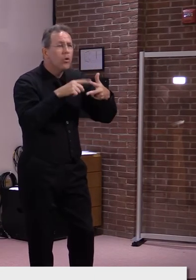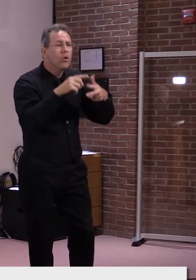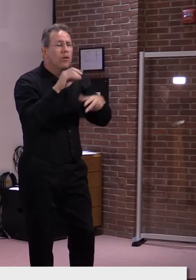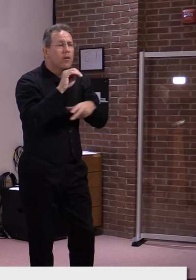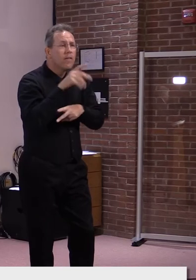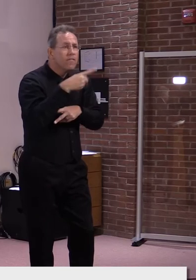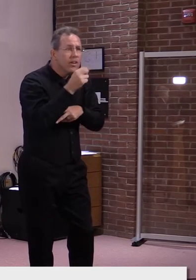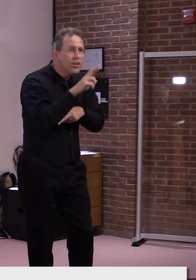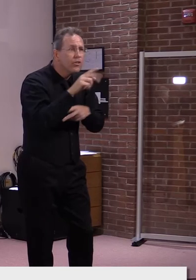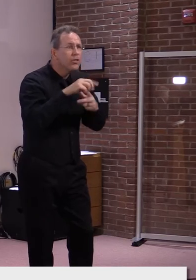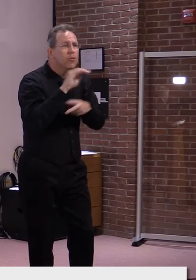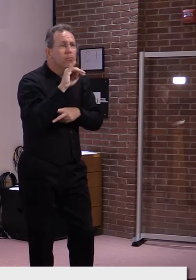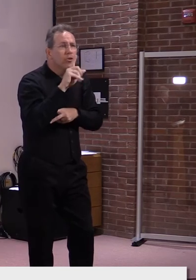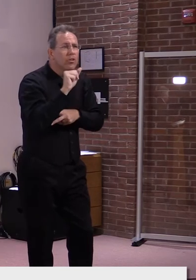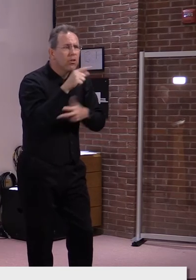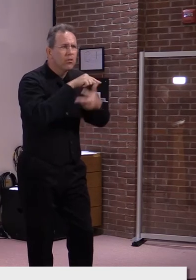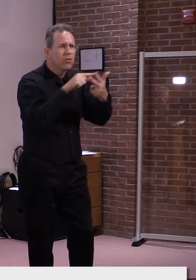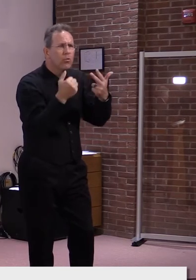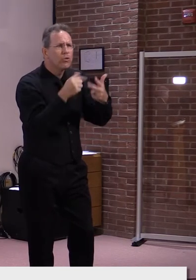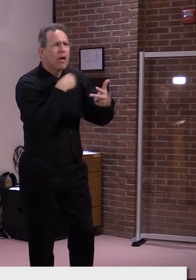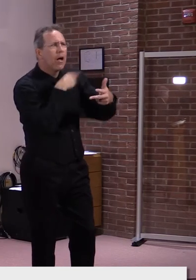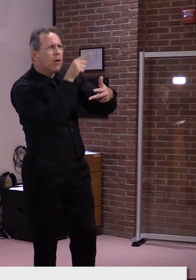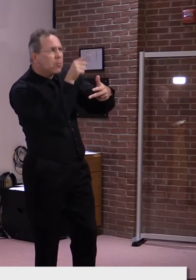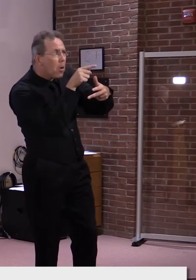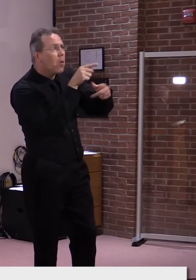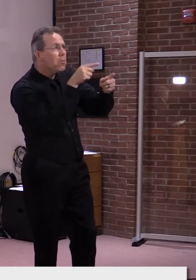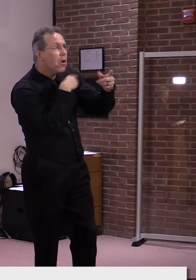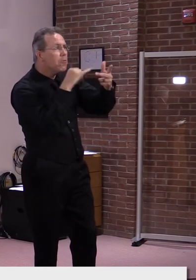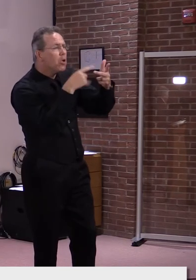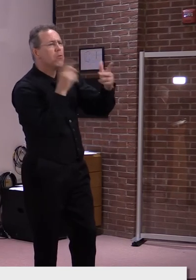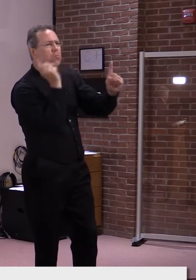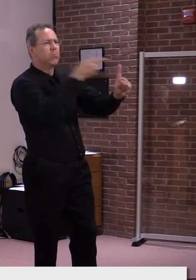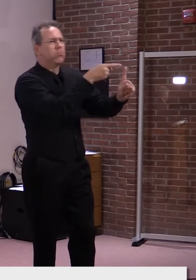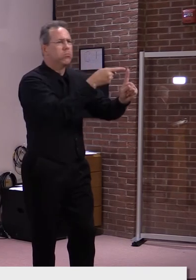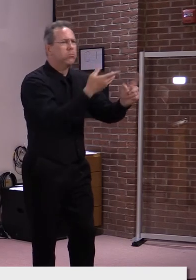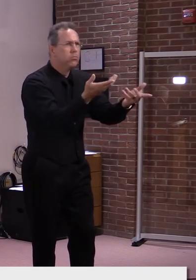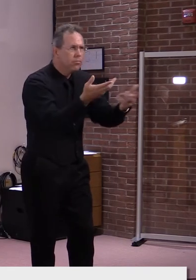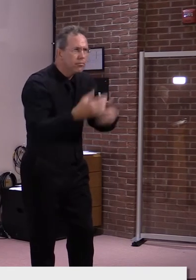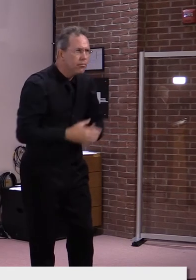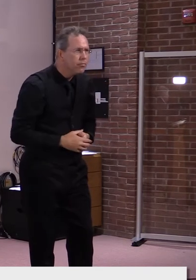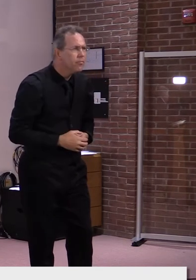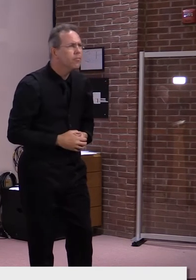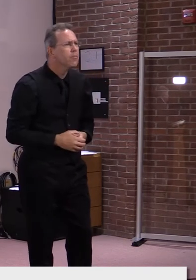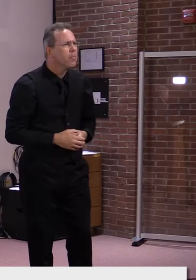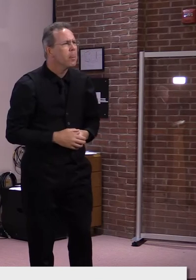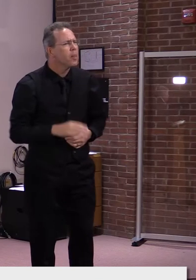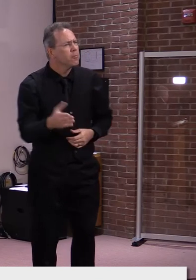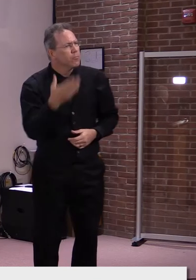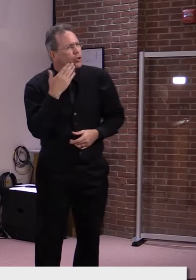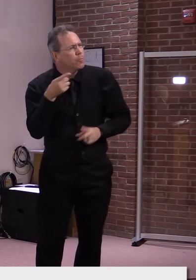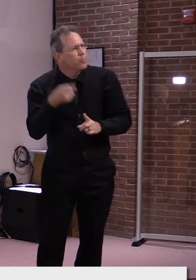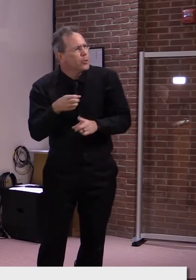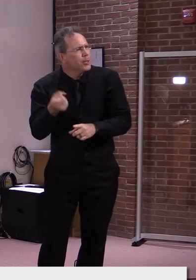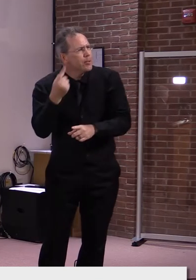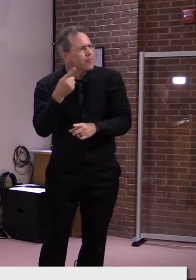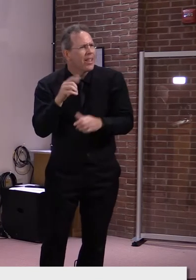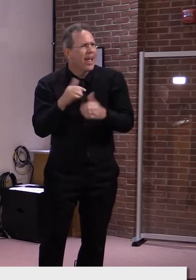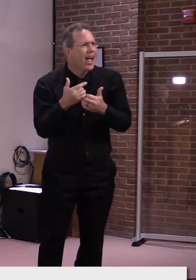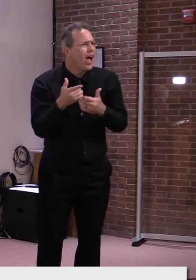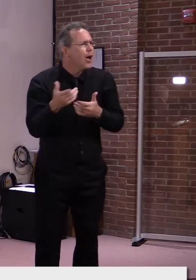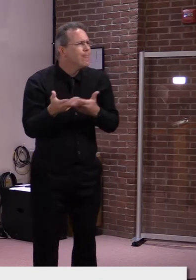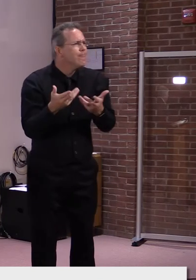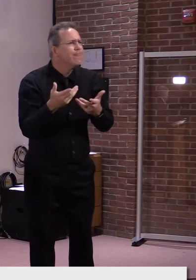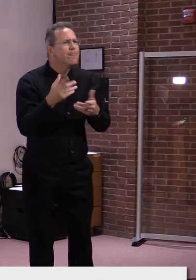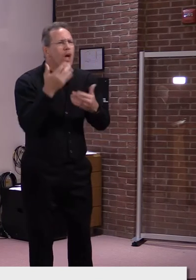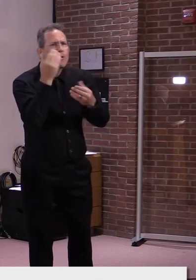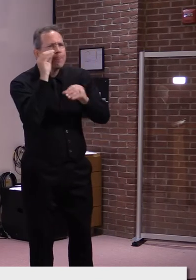you make a fair point. We'll take that under consideration and see how we can market that even better than what we're